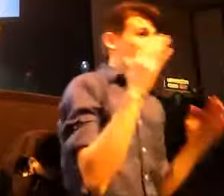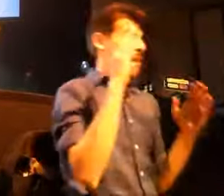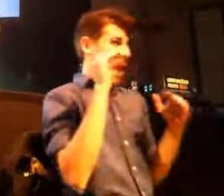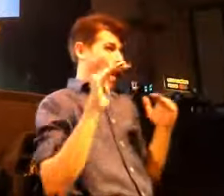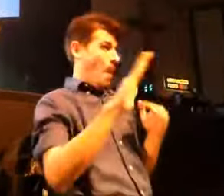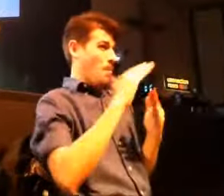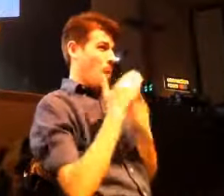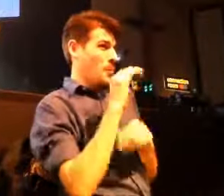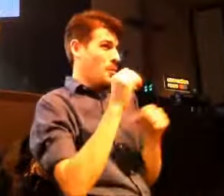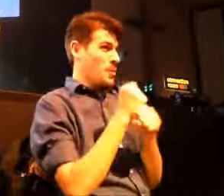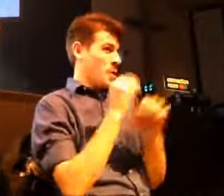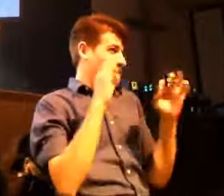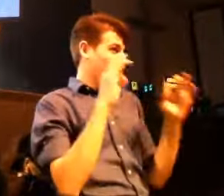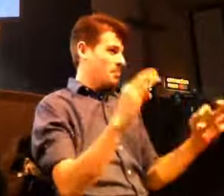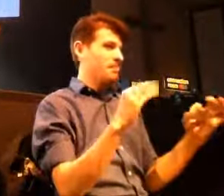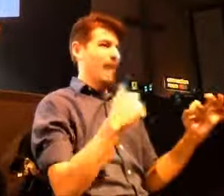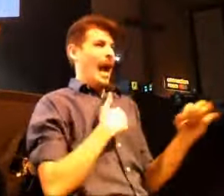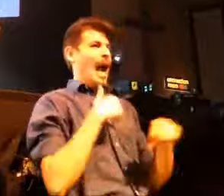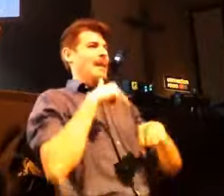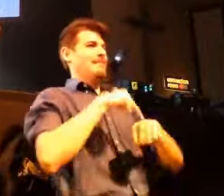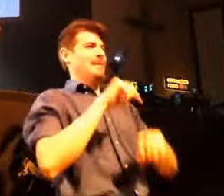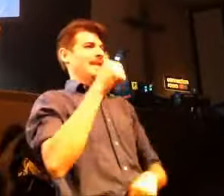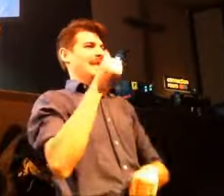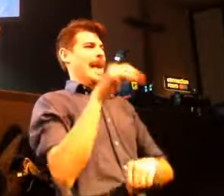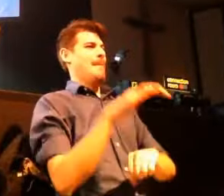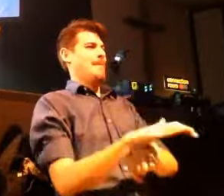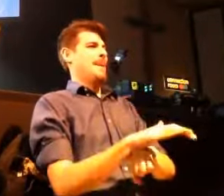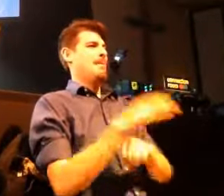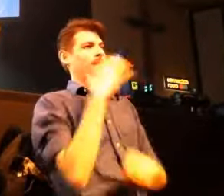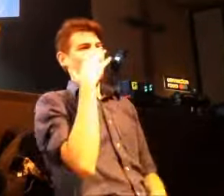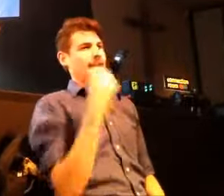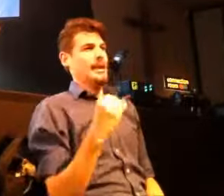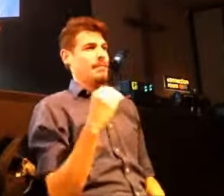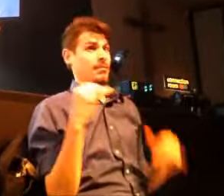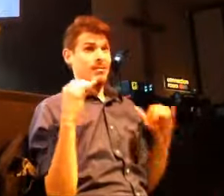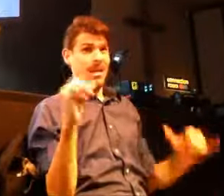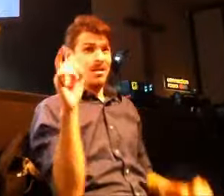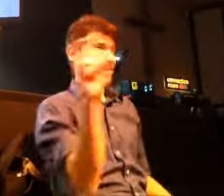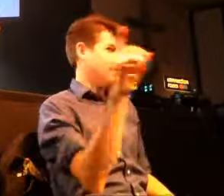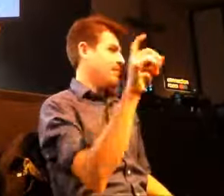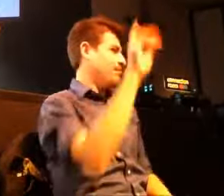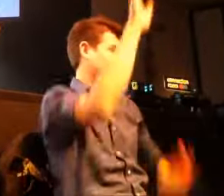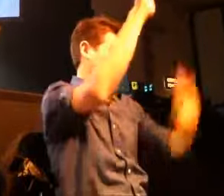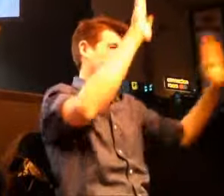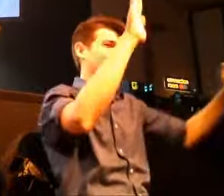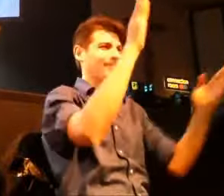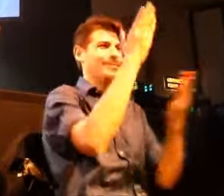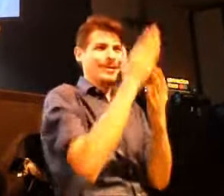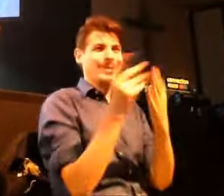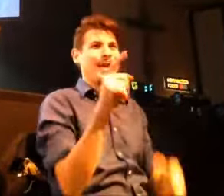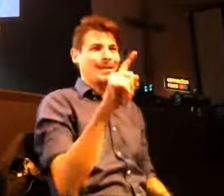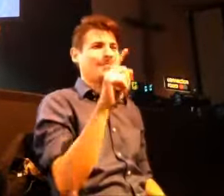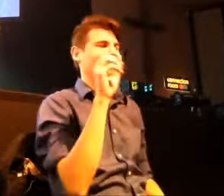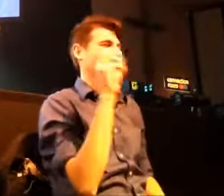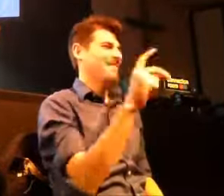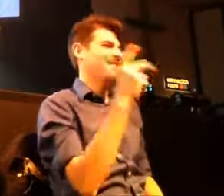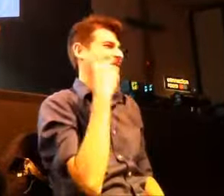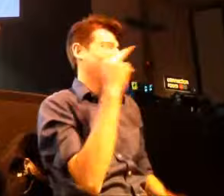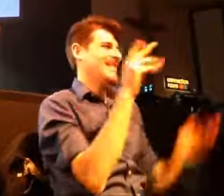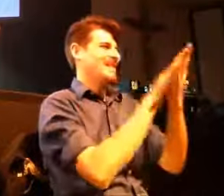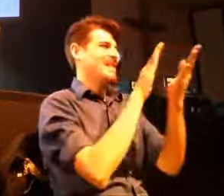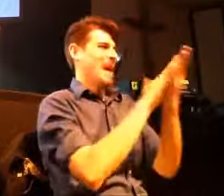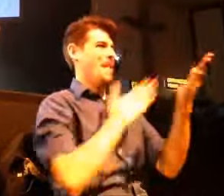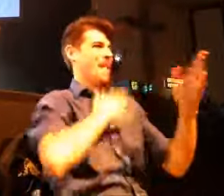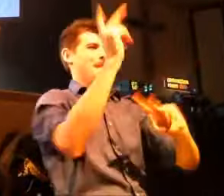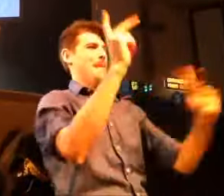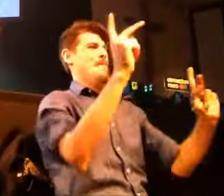To let you know about and share with you before Glenn comes up here. So ushers, as we get started, you guys can go ahead and come down and get ready to take the offering.